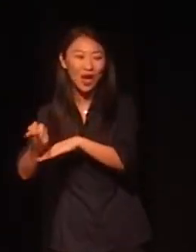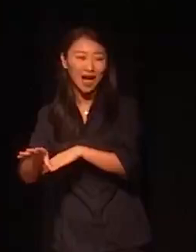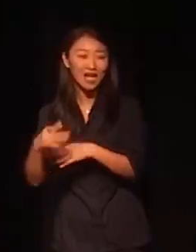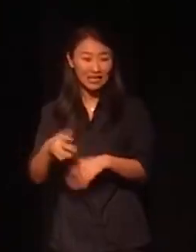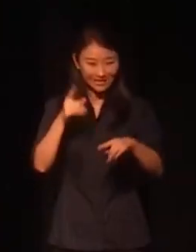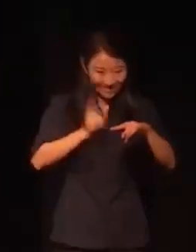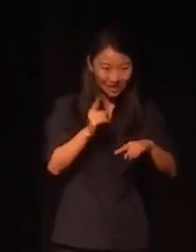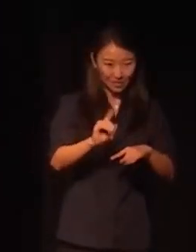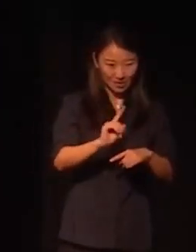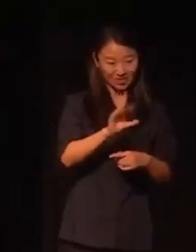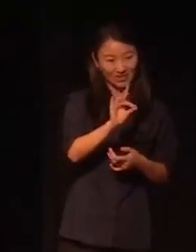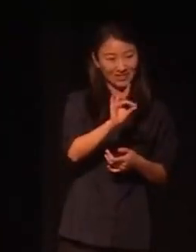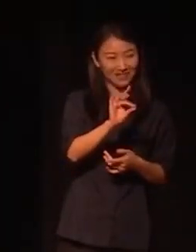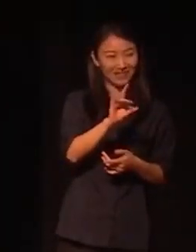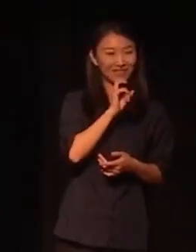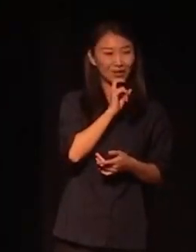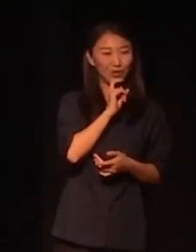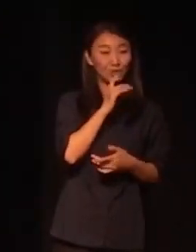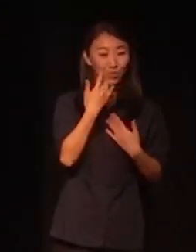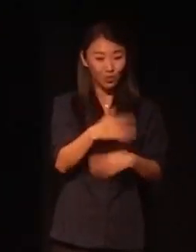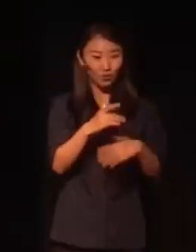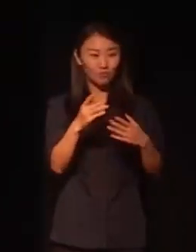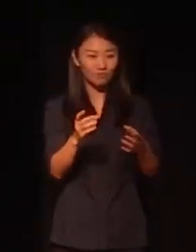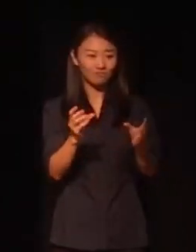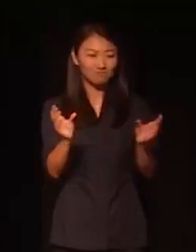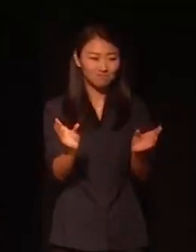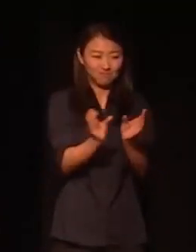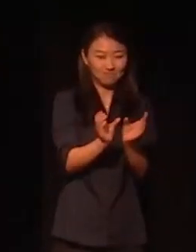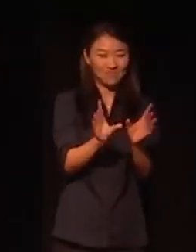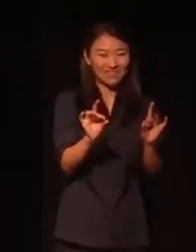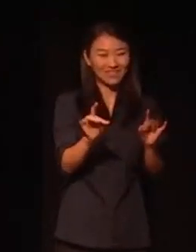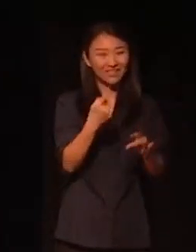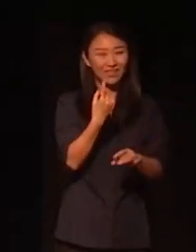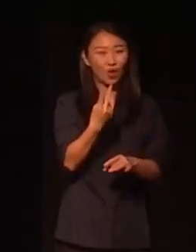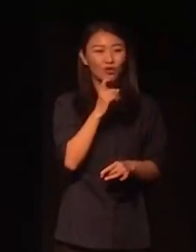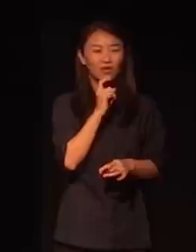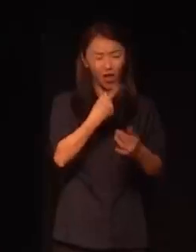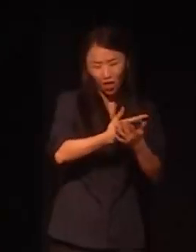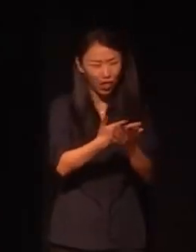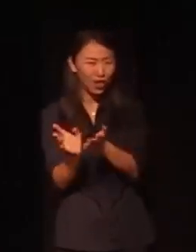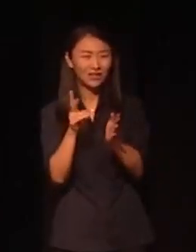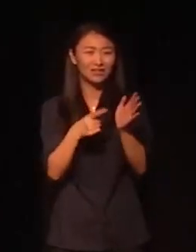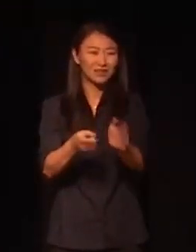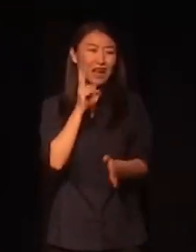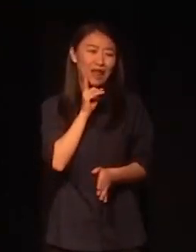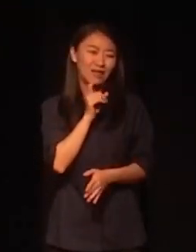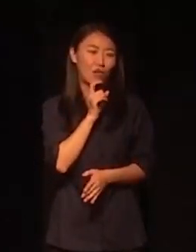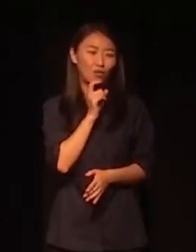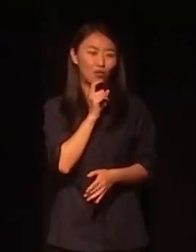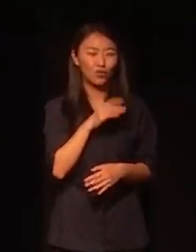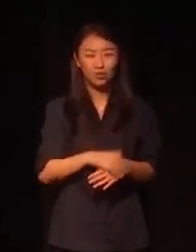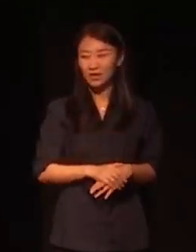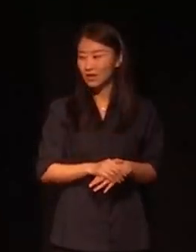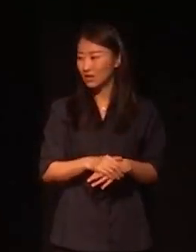And then we have got two-part formations. There are so many of them, but I simply cite one example. I mean, it has to do with